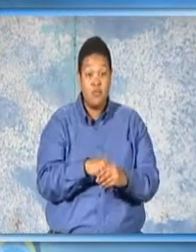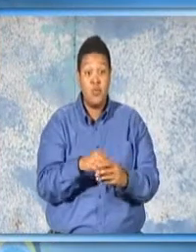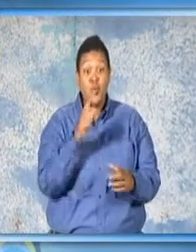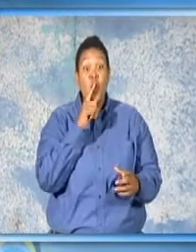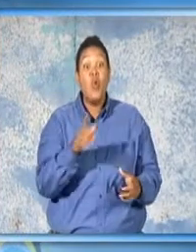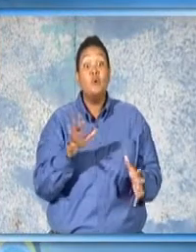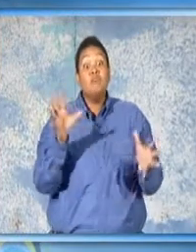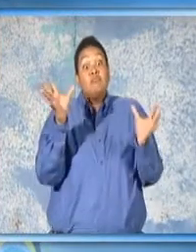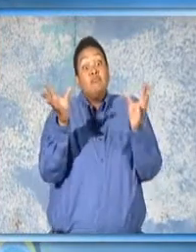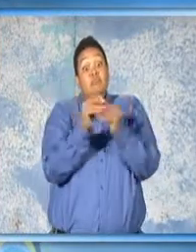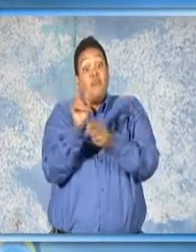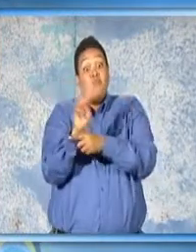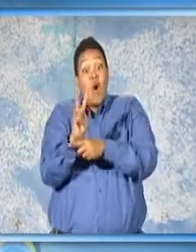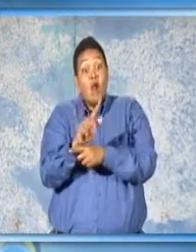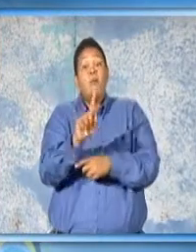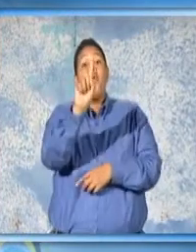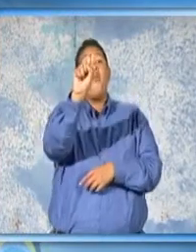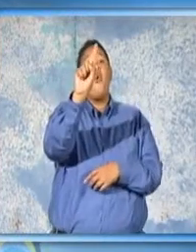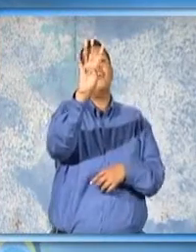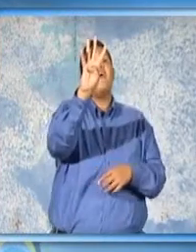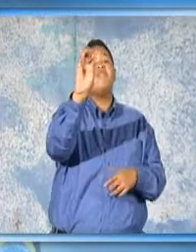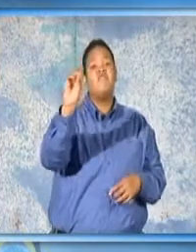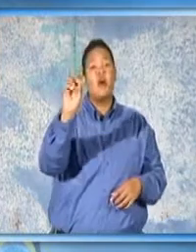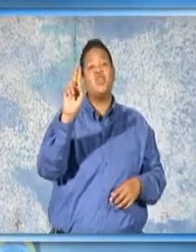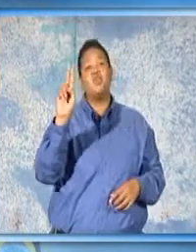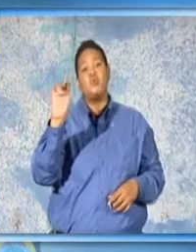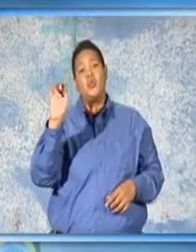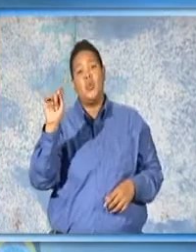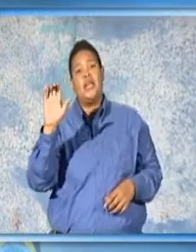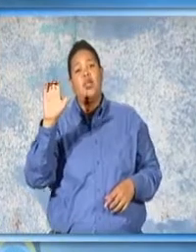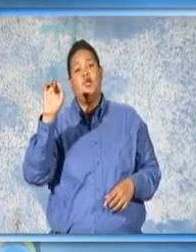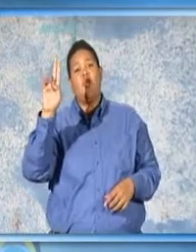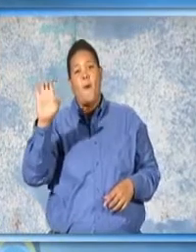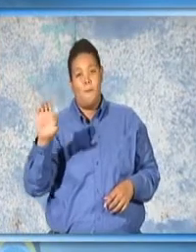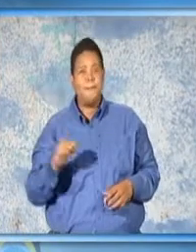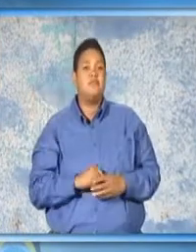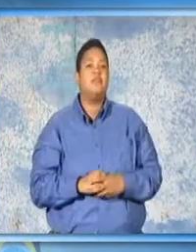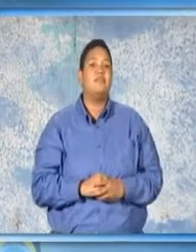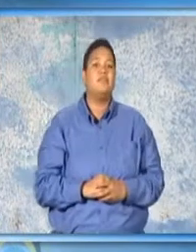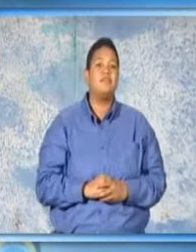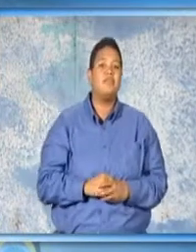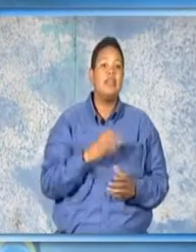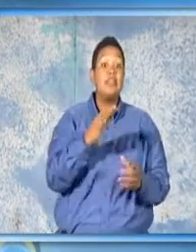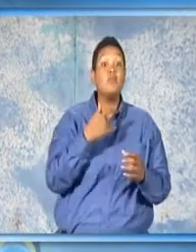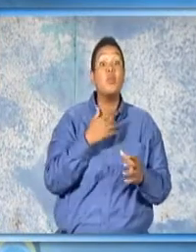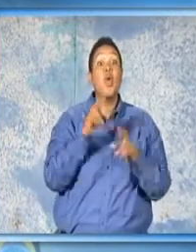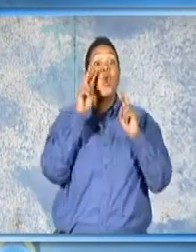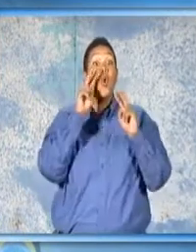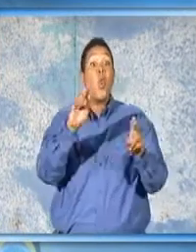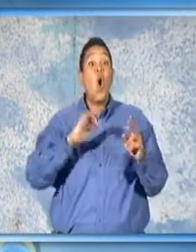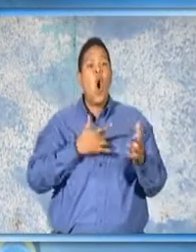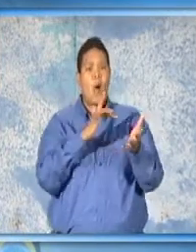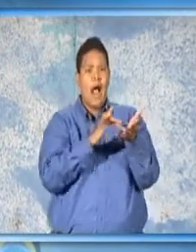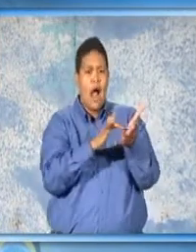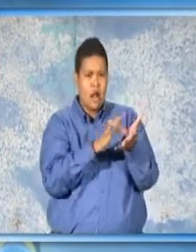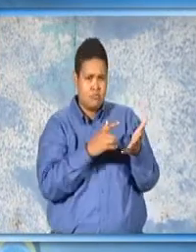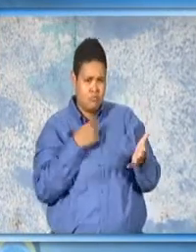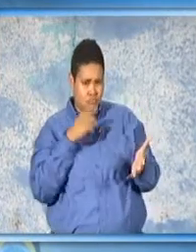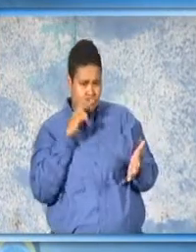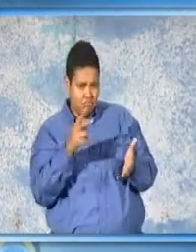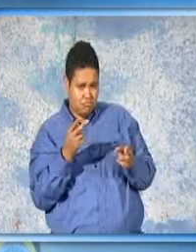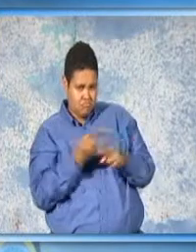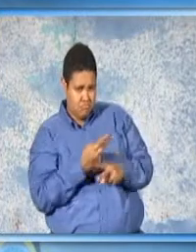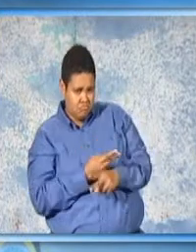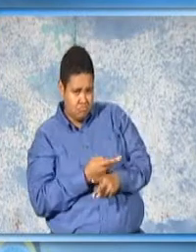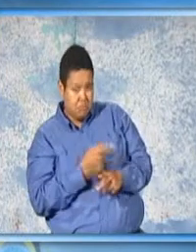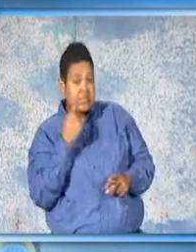of the prism is 140 unit cubes. If we take a look at our calculations, we see